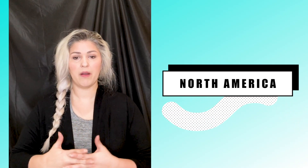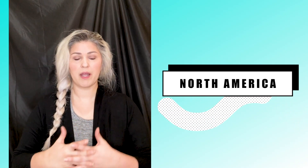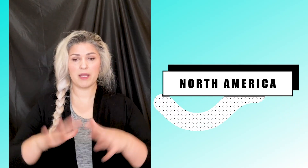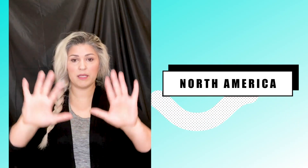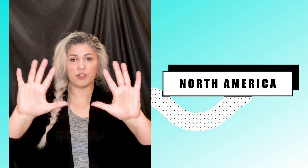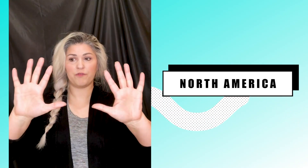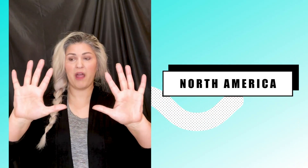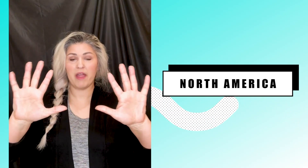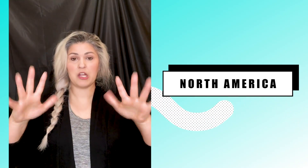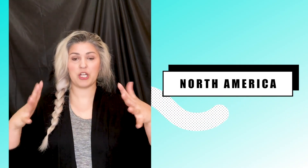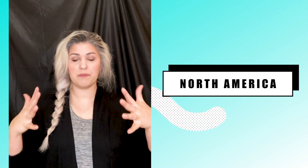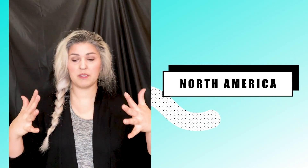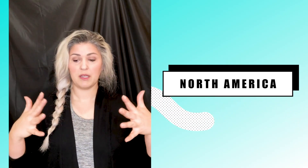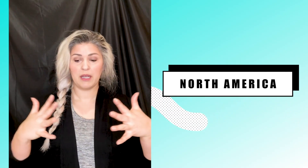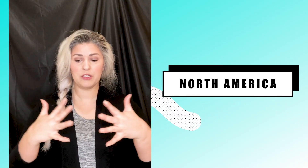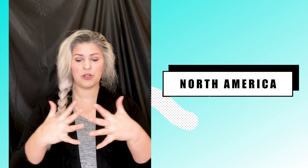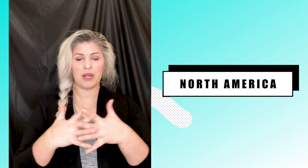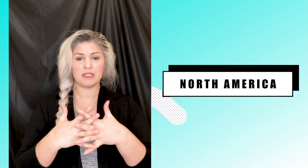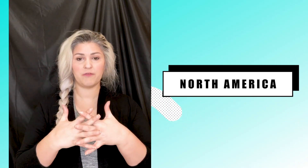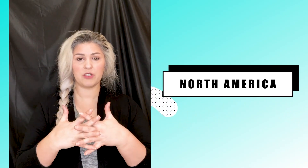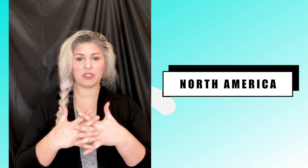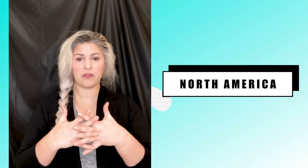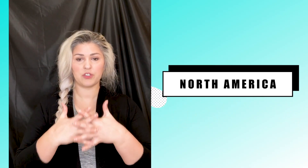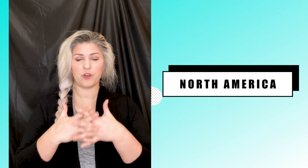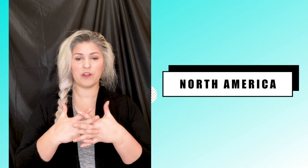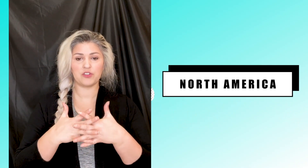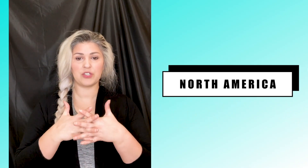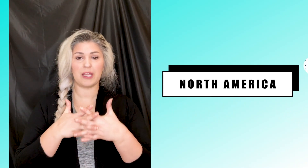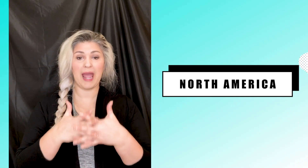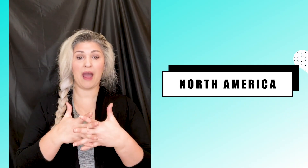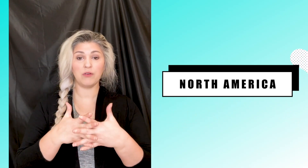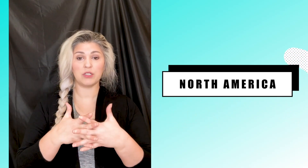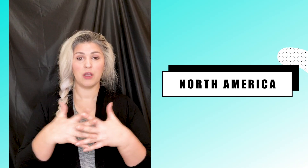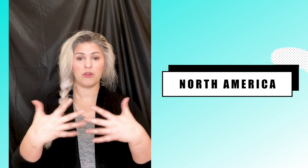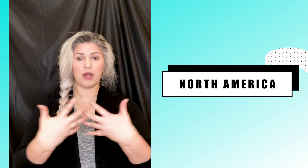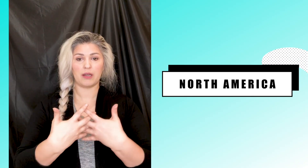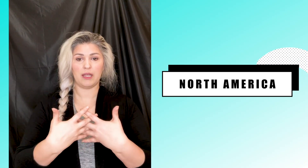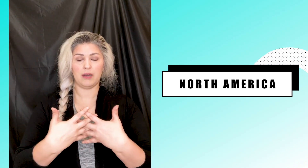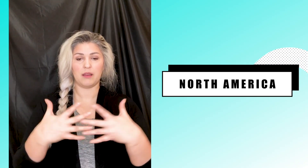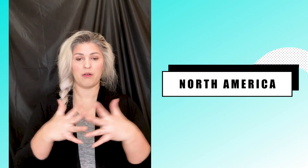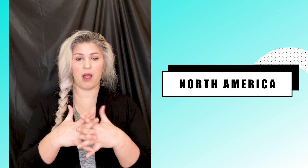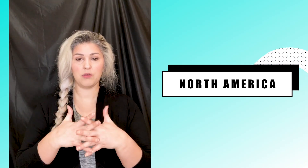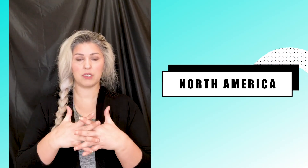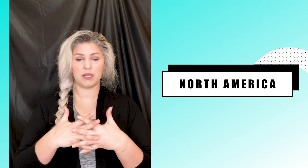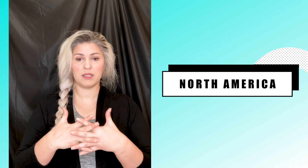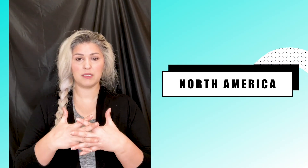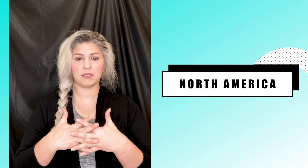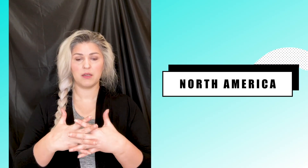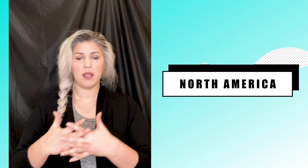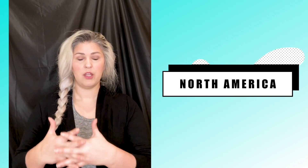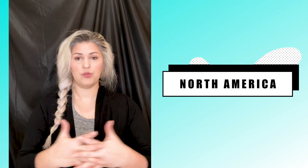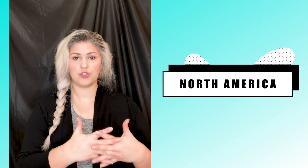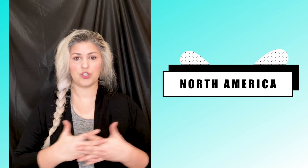So America is your 5 hand shapes. Interlace the fingers together so your fingers are sticking out. They're not in, they're out like